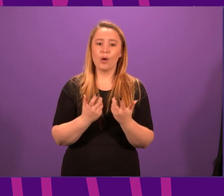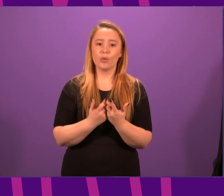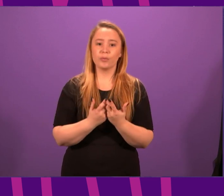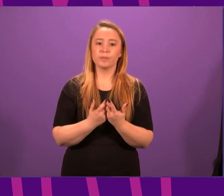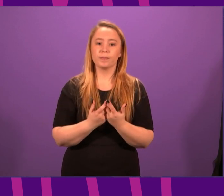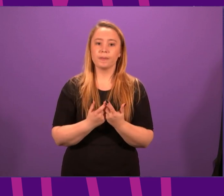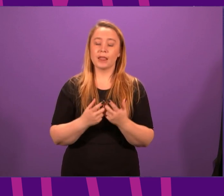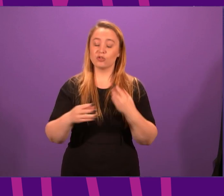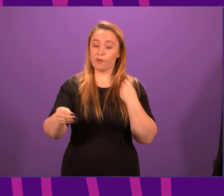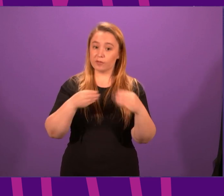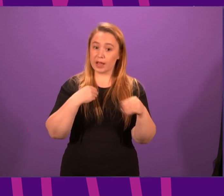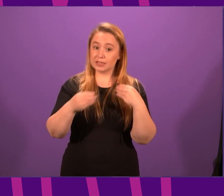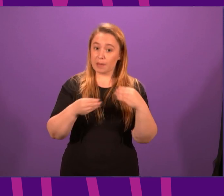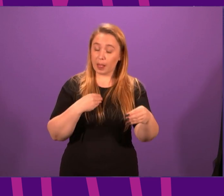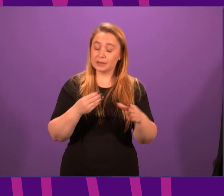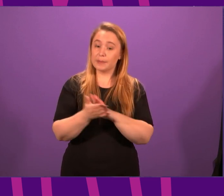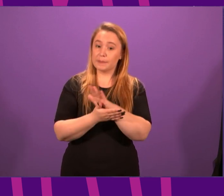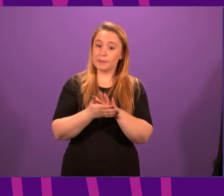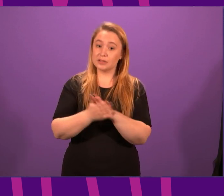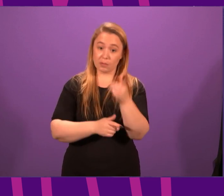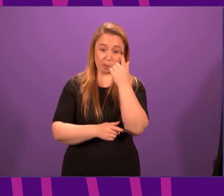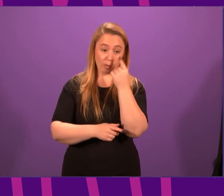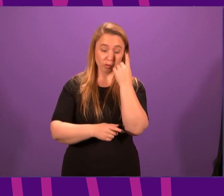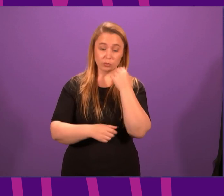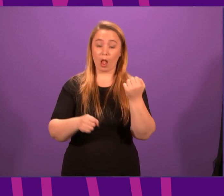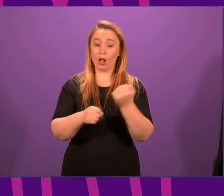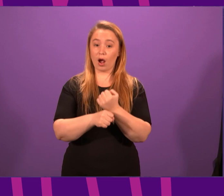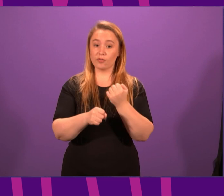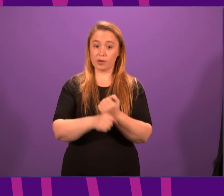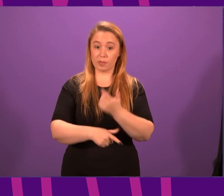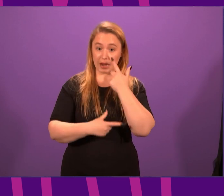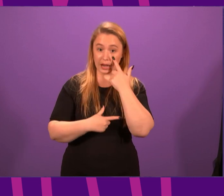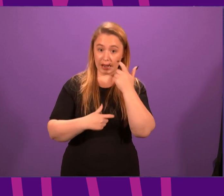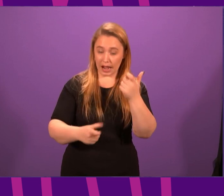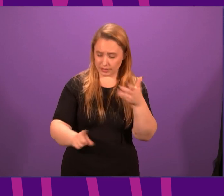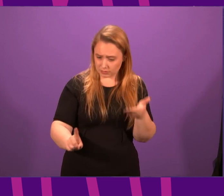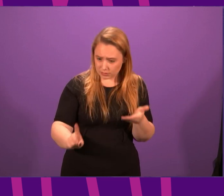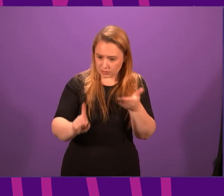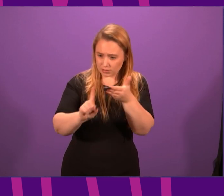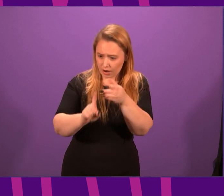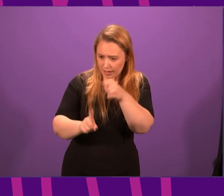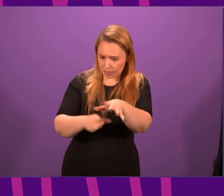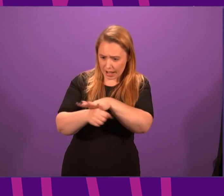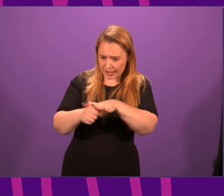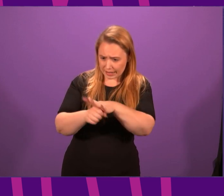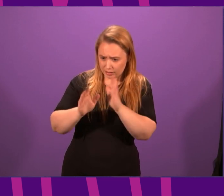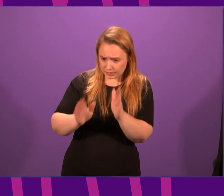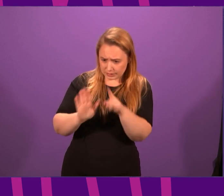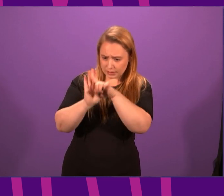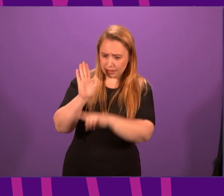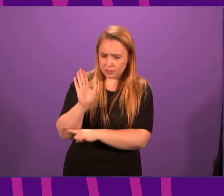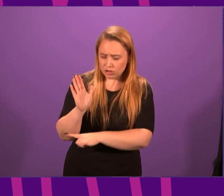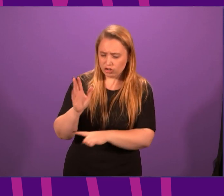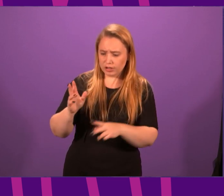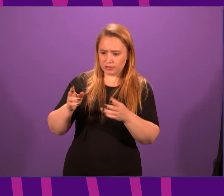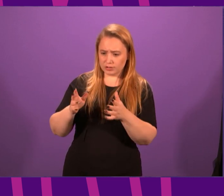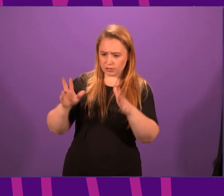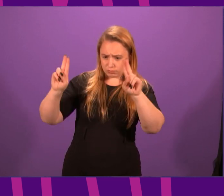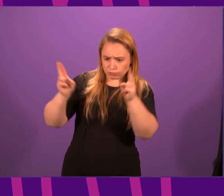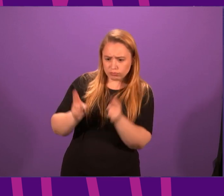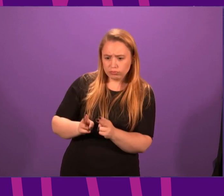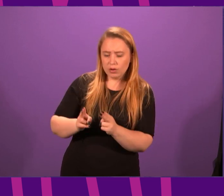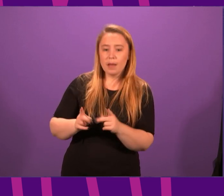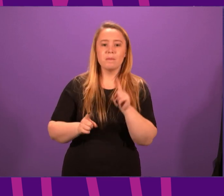give greater precision for the government in being able to target what's necessary for each area. But the communication